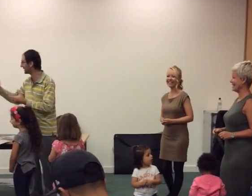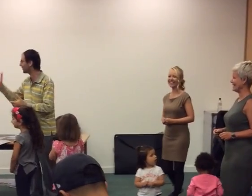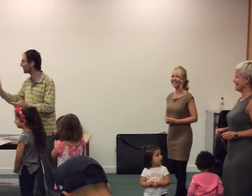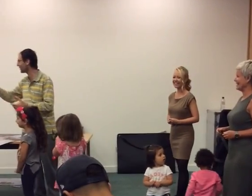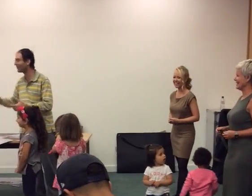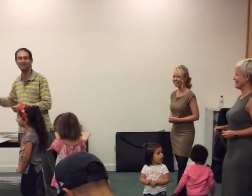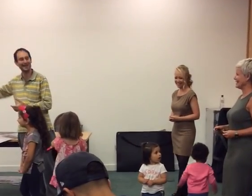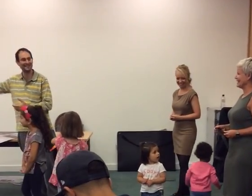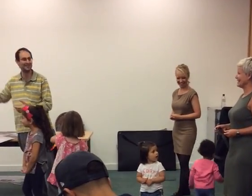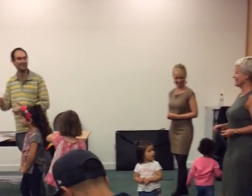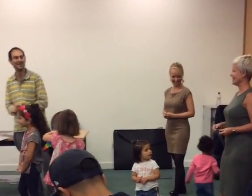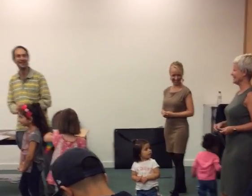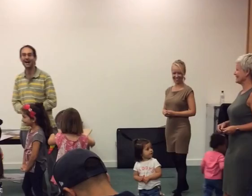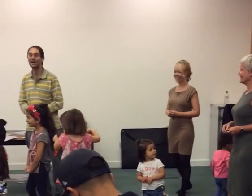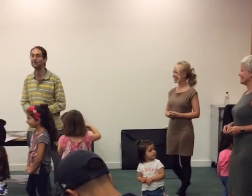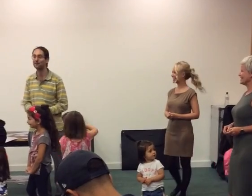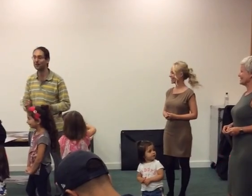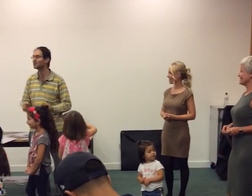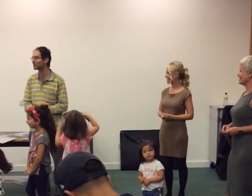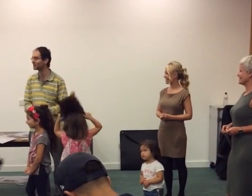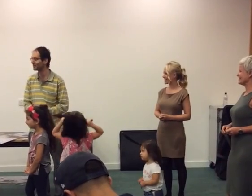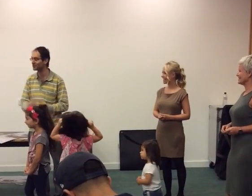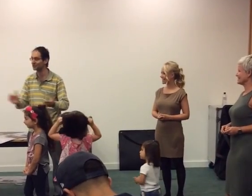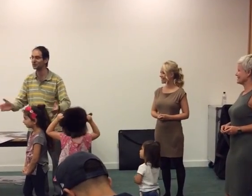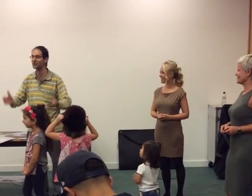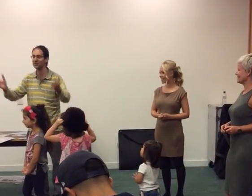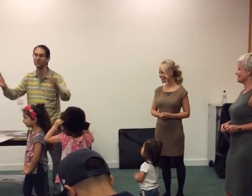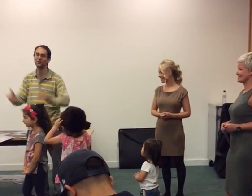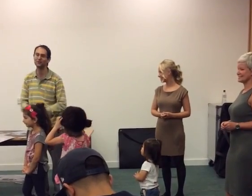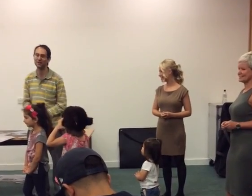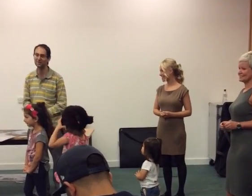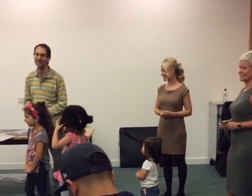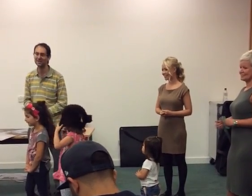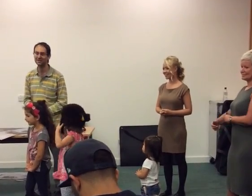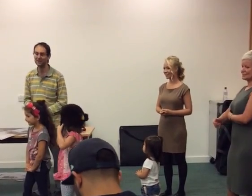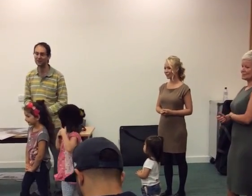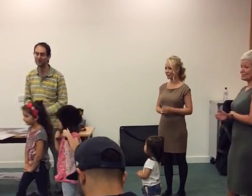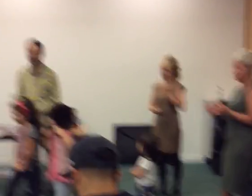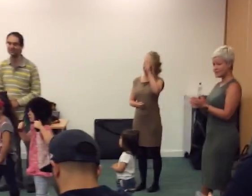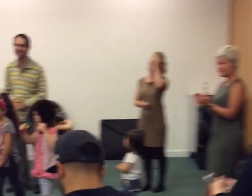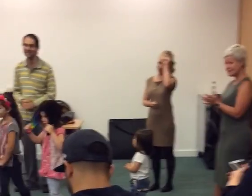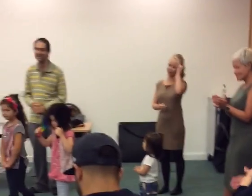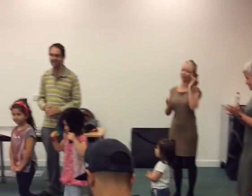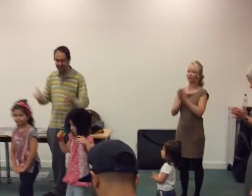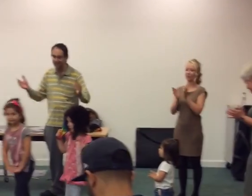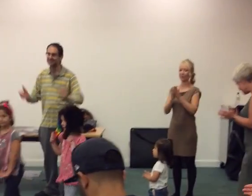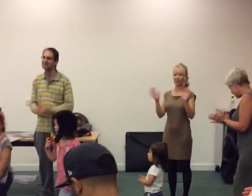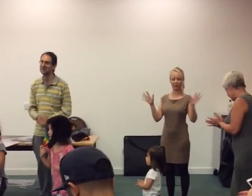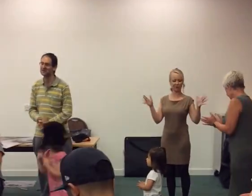husband. I was thinking Laura, Matt's husband. And a very special thank you to the children and you for coming. Thank you very much indeed.